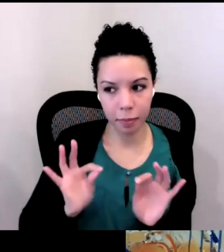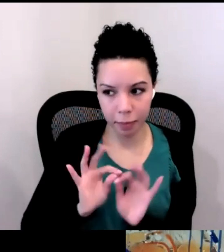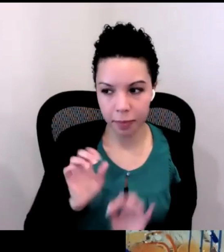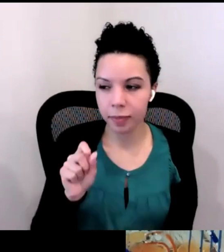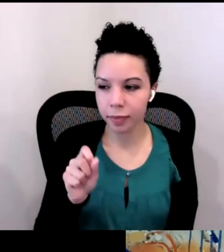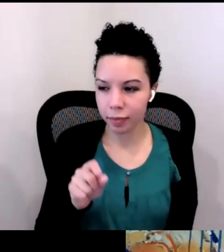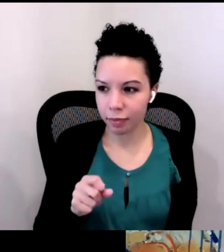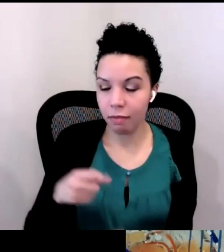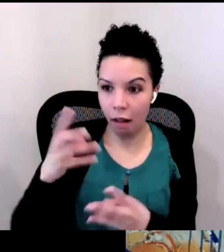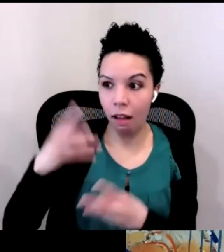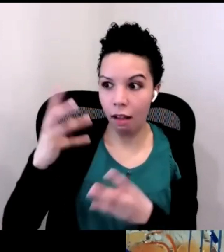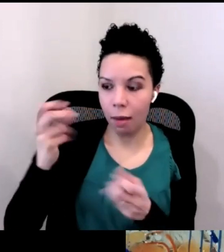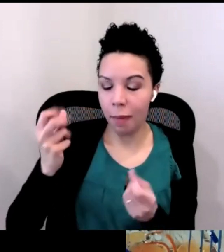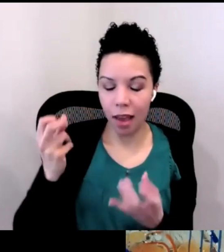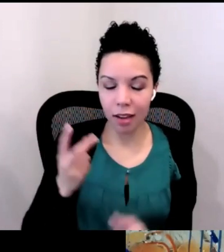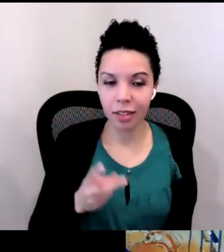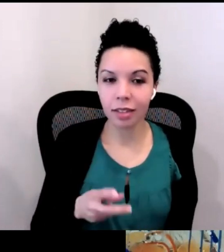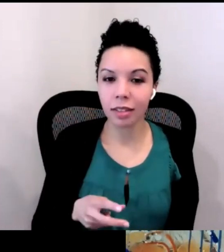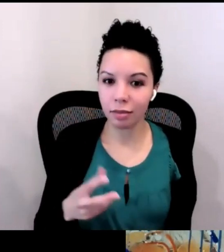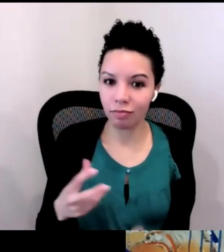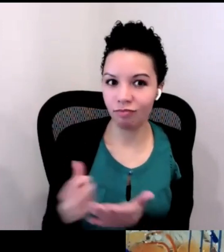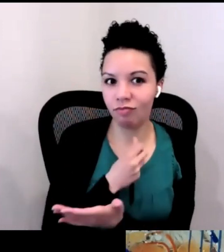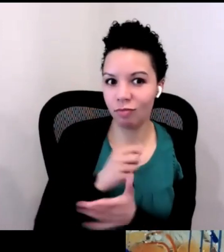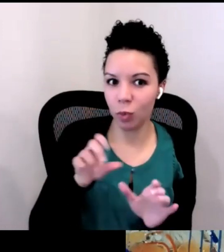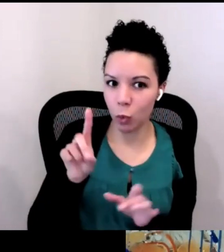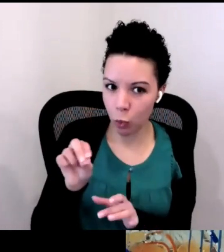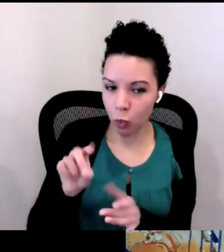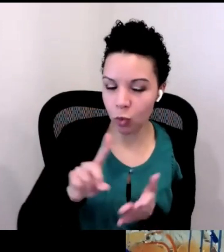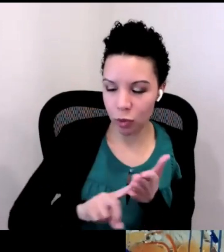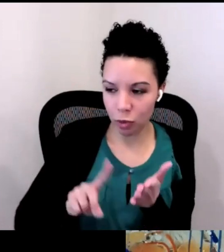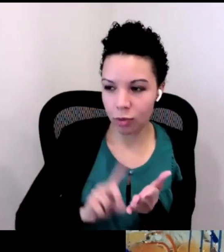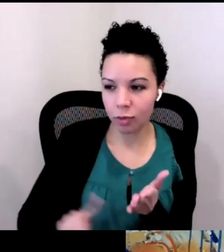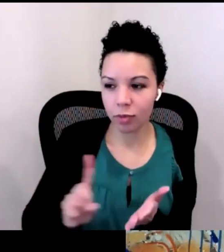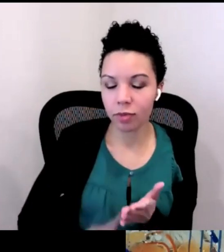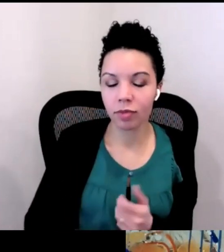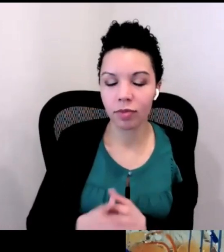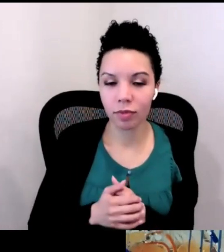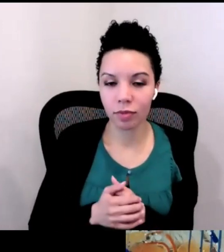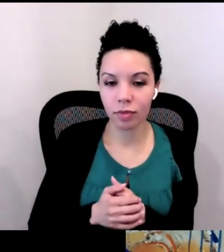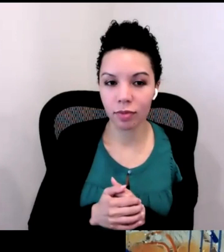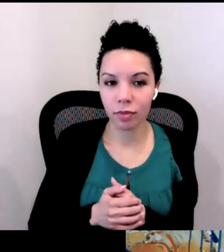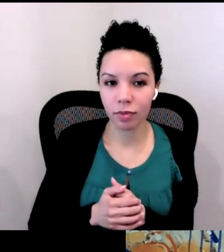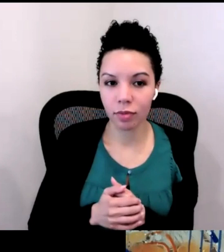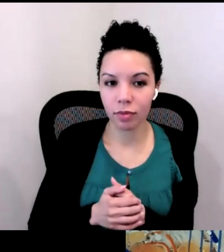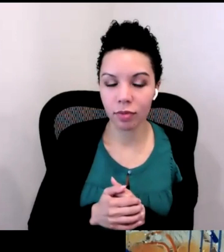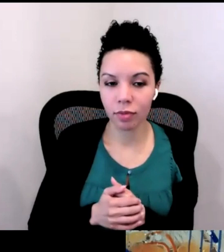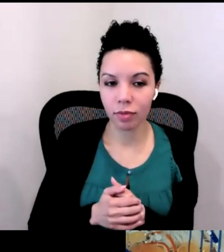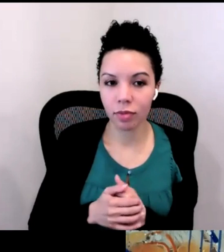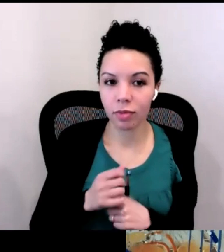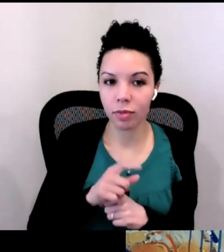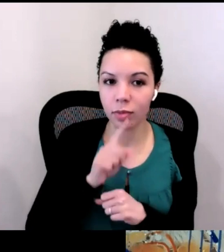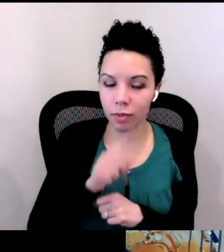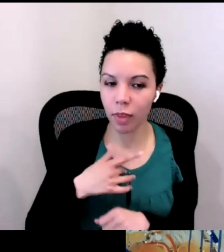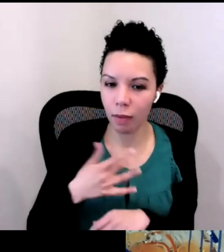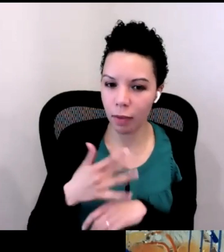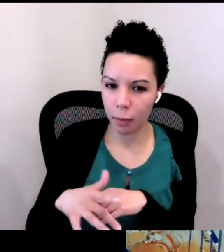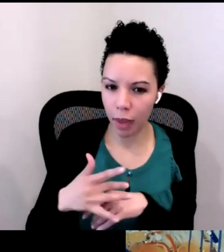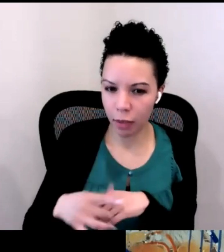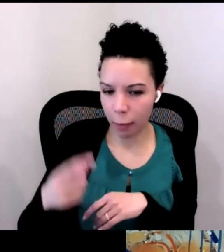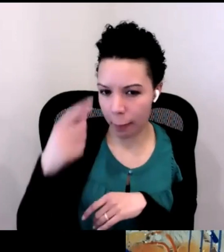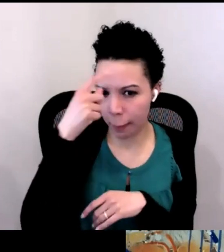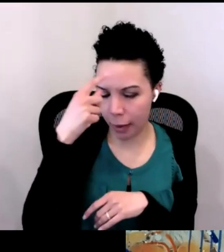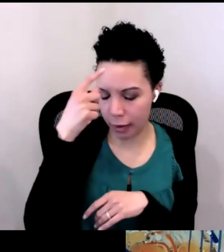There's too many things. I'm trying to see them. Do your research. Make sure you have the space to mentally refresh your mind. Very